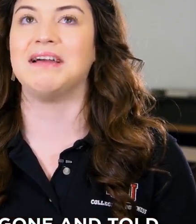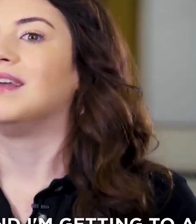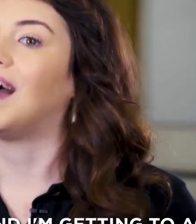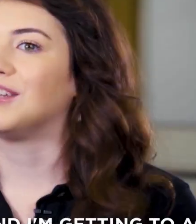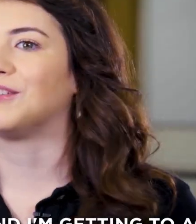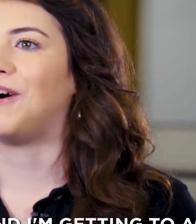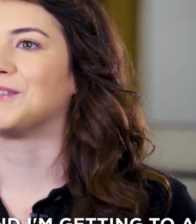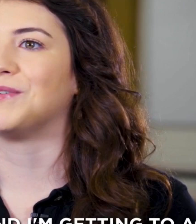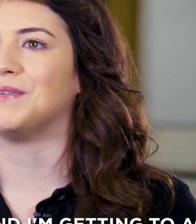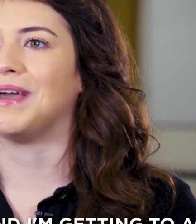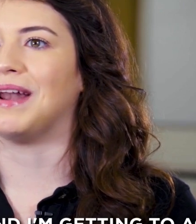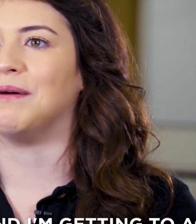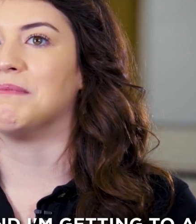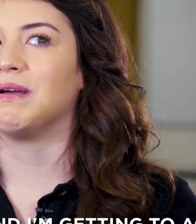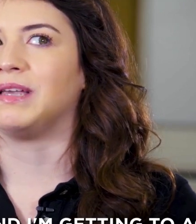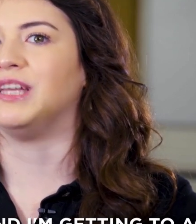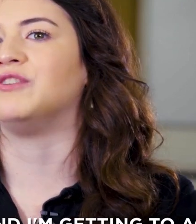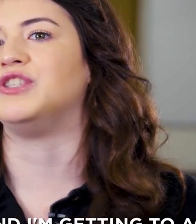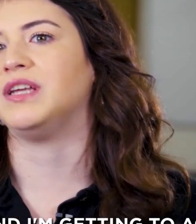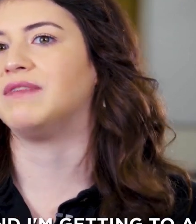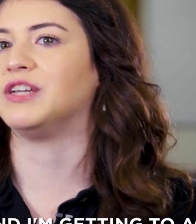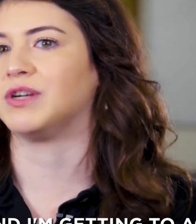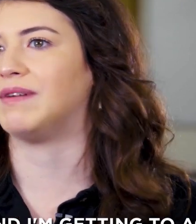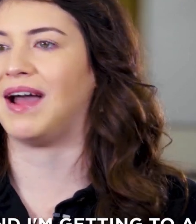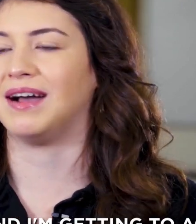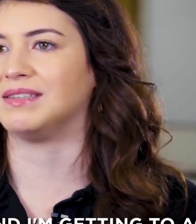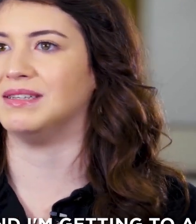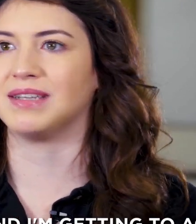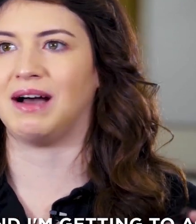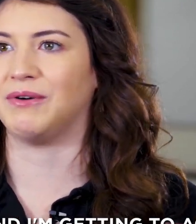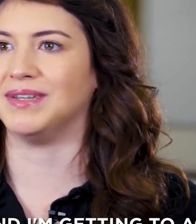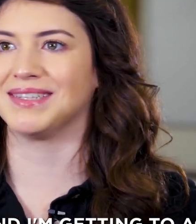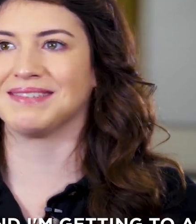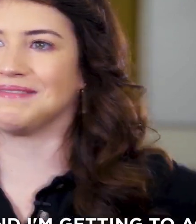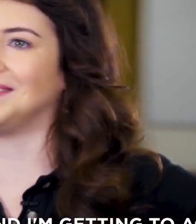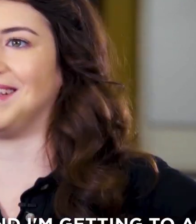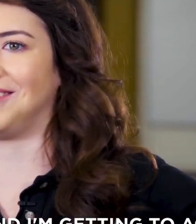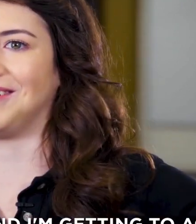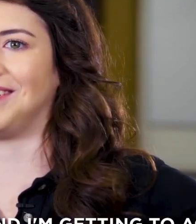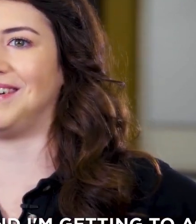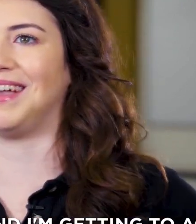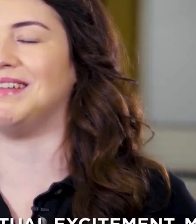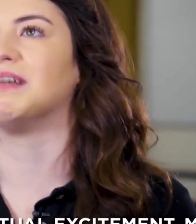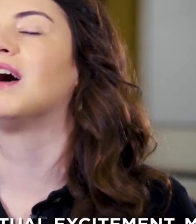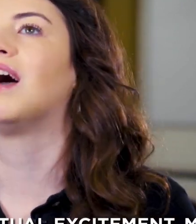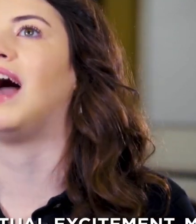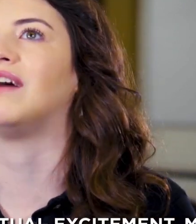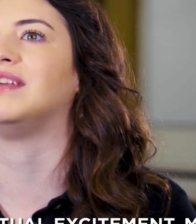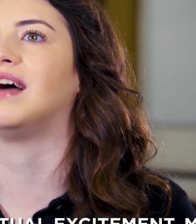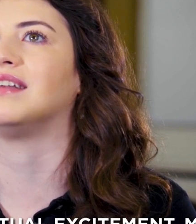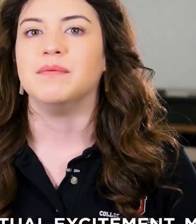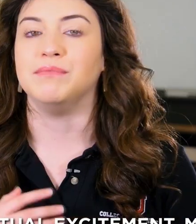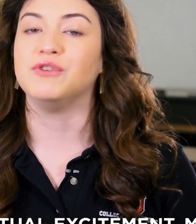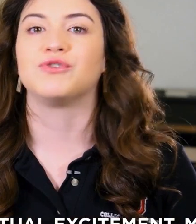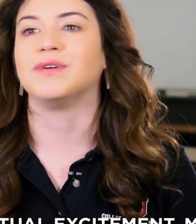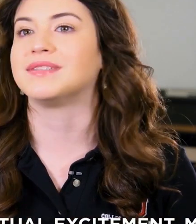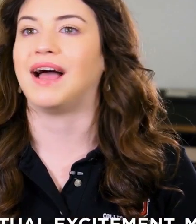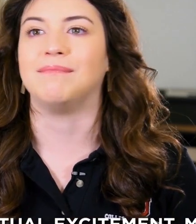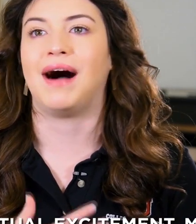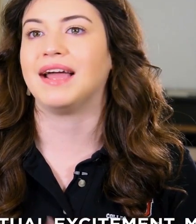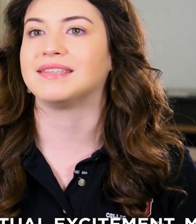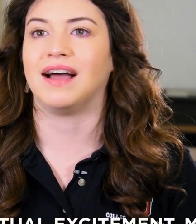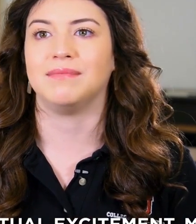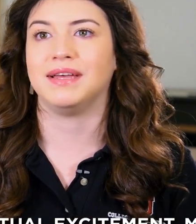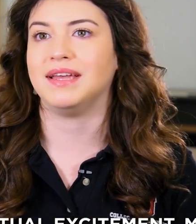it. I got into law school and I'm getting to achieve that dream I've had since I was a little girl. And having that